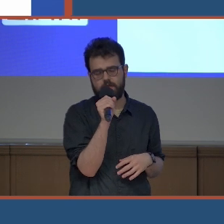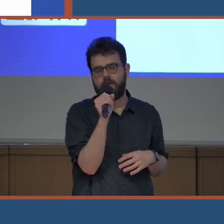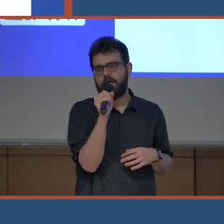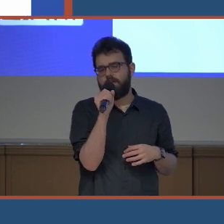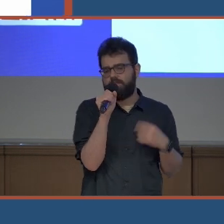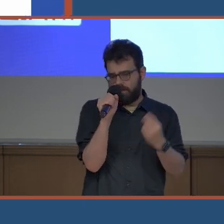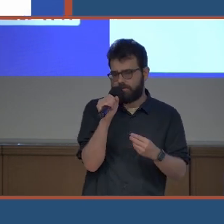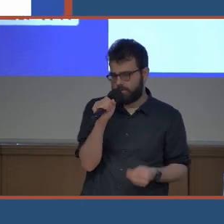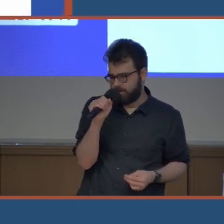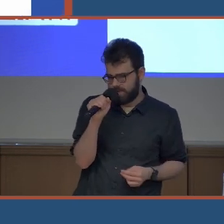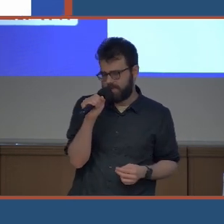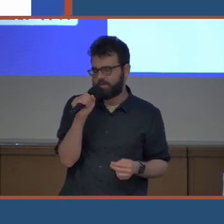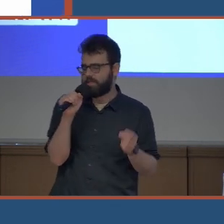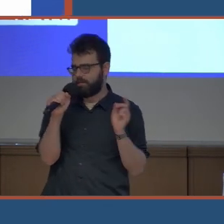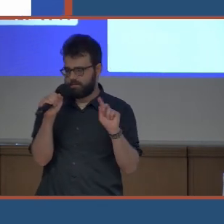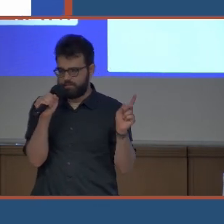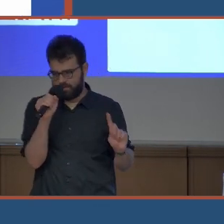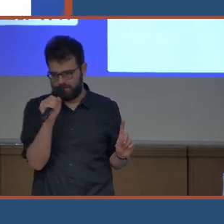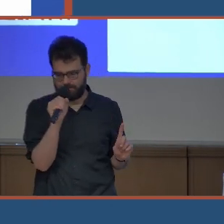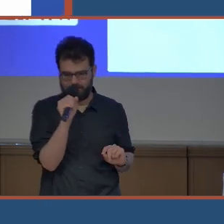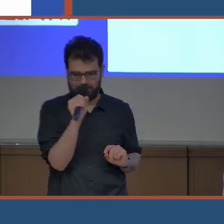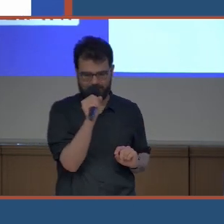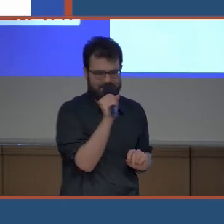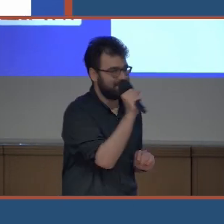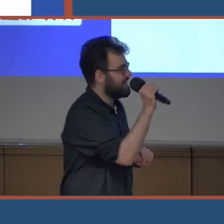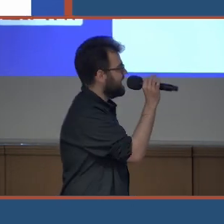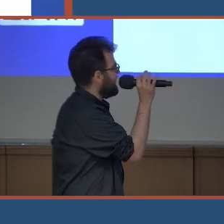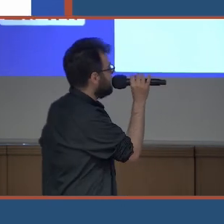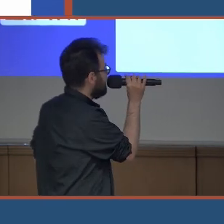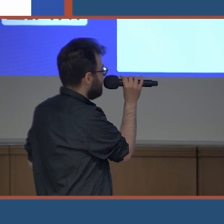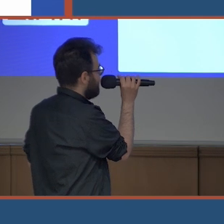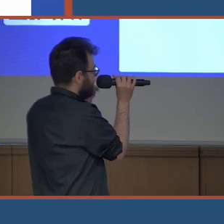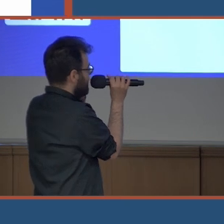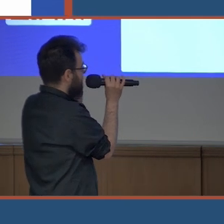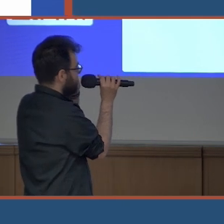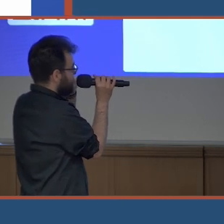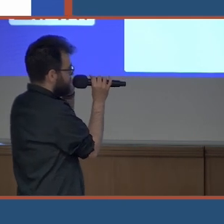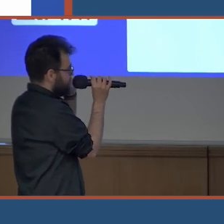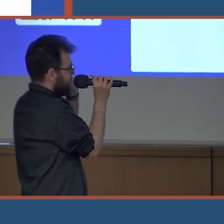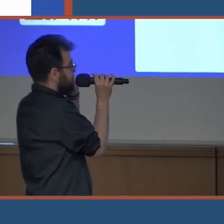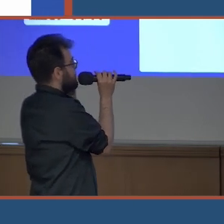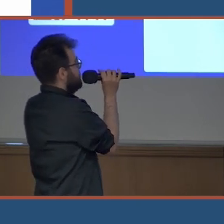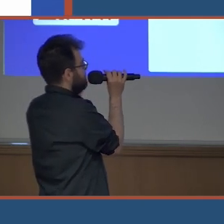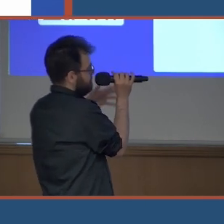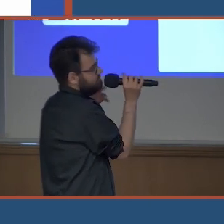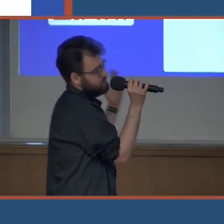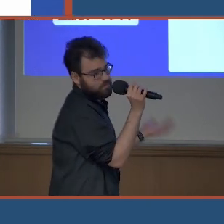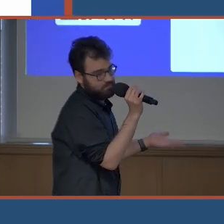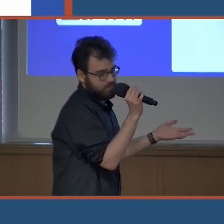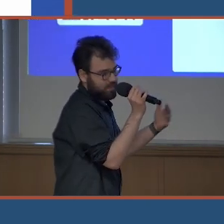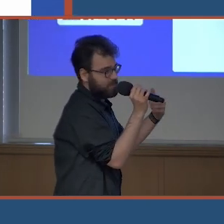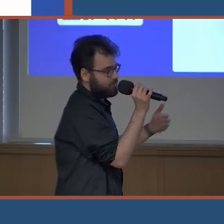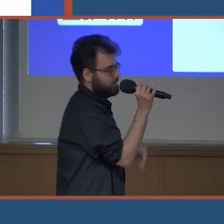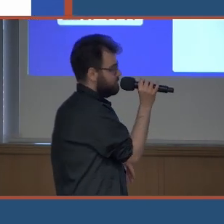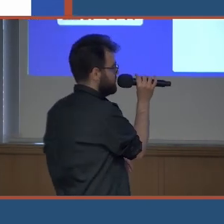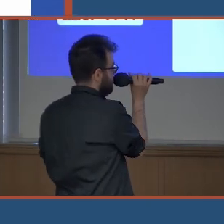Language, not from a Polish Sign Language, and I have to be really careful about that. So yeah, sometimes it happens that